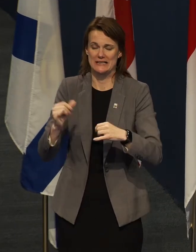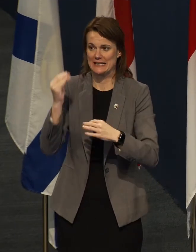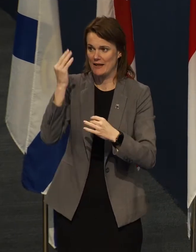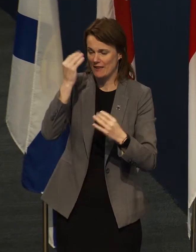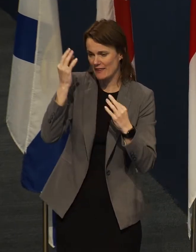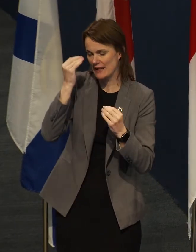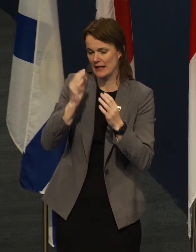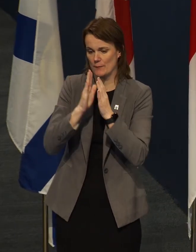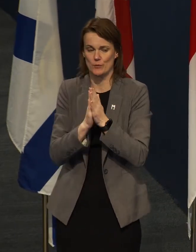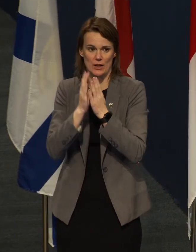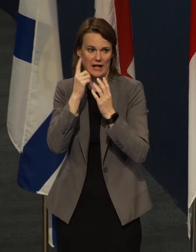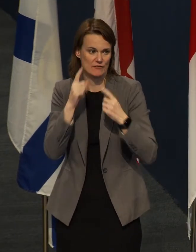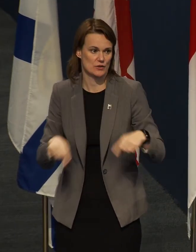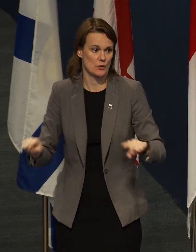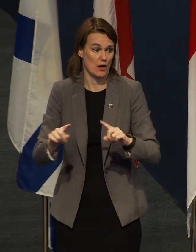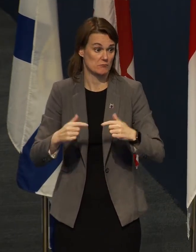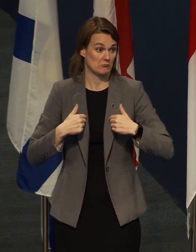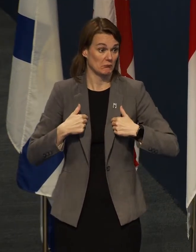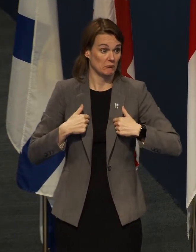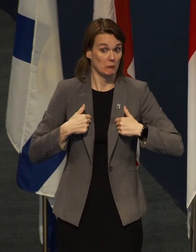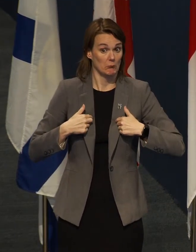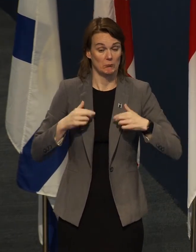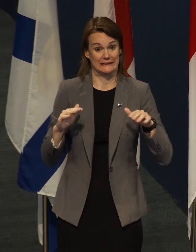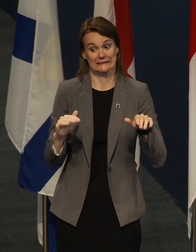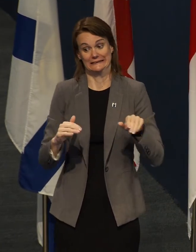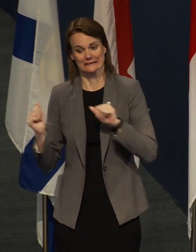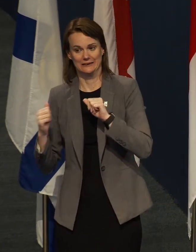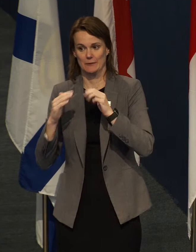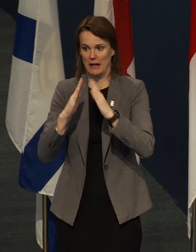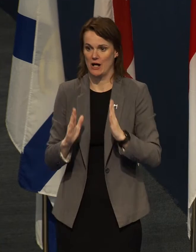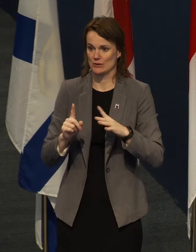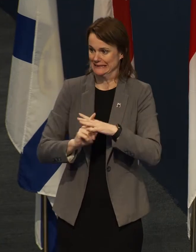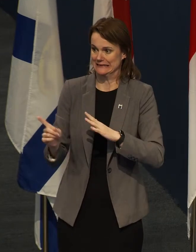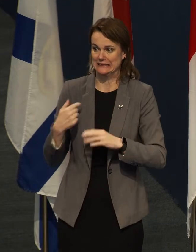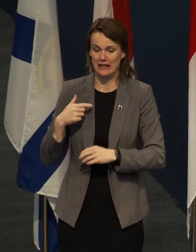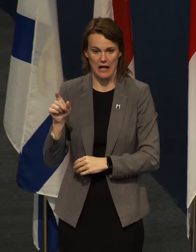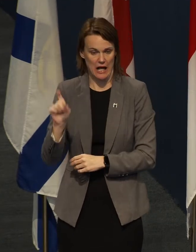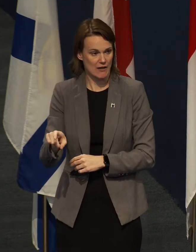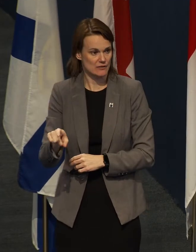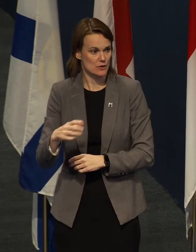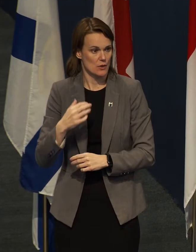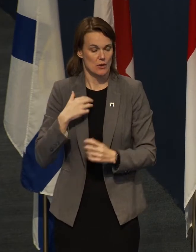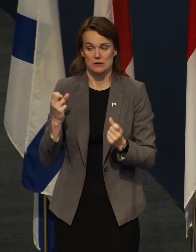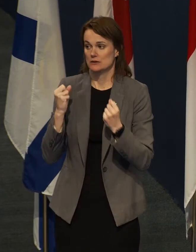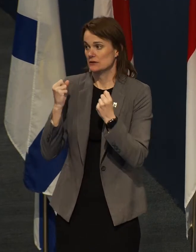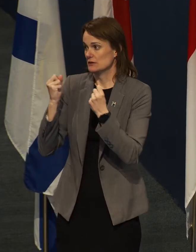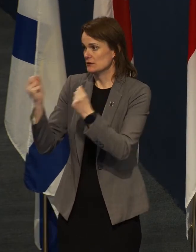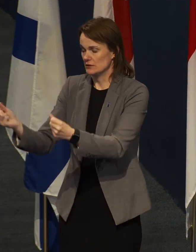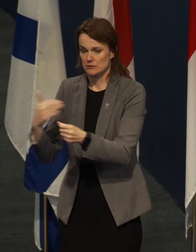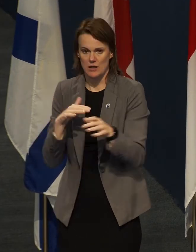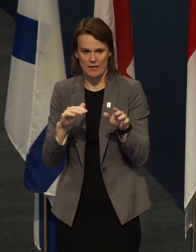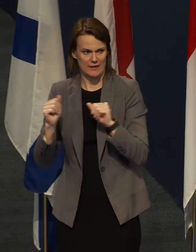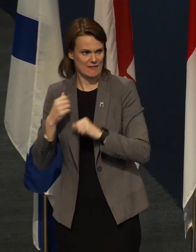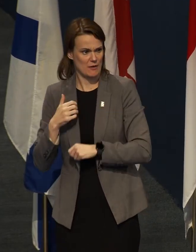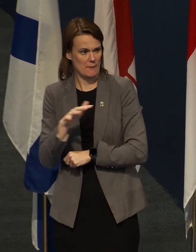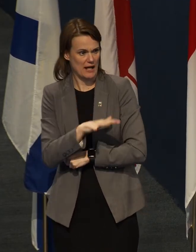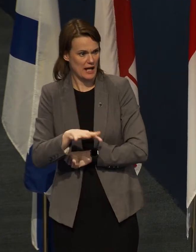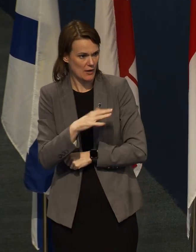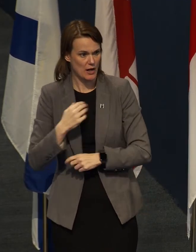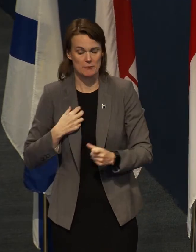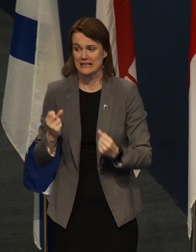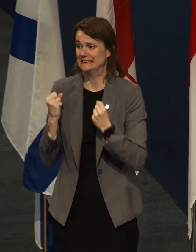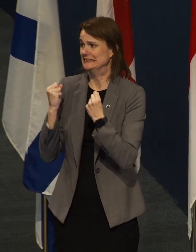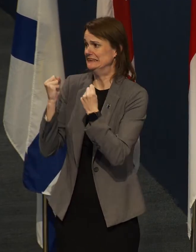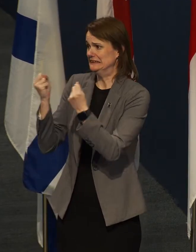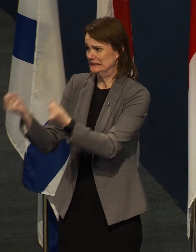prayers. I personally was evacuated, and I was taking notice as I was driving away from my neighborhood the evening that we were